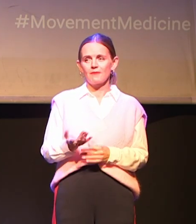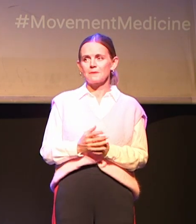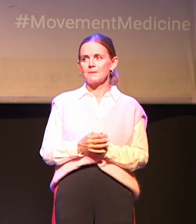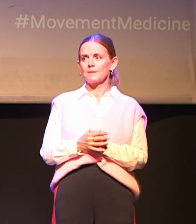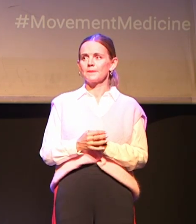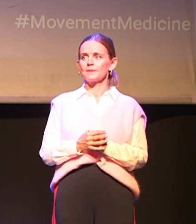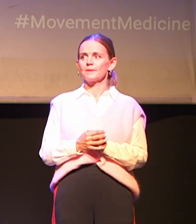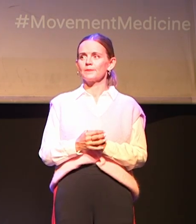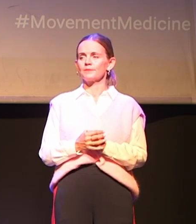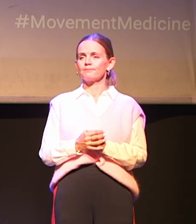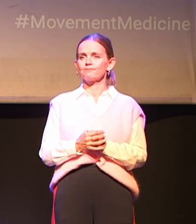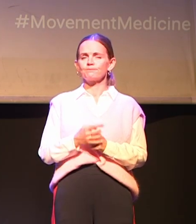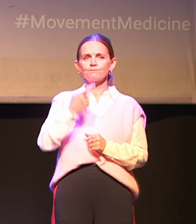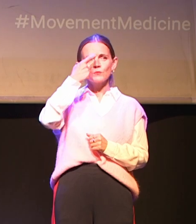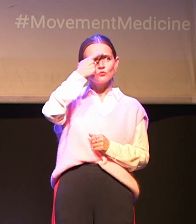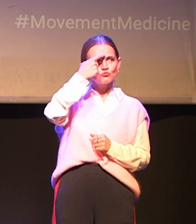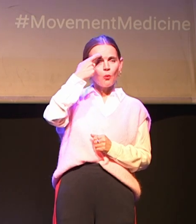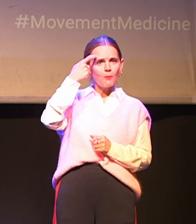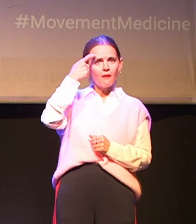all the traumas and the breaks